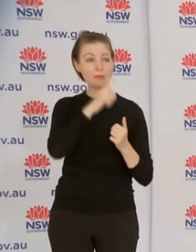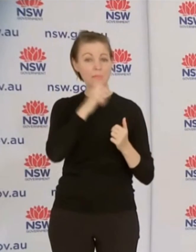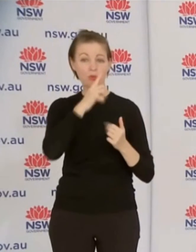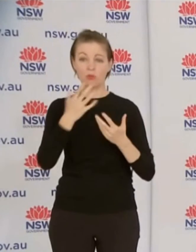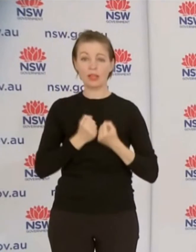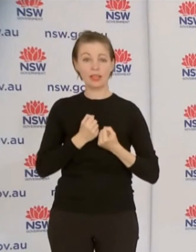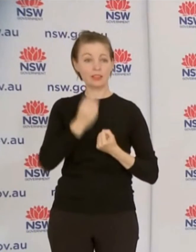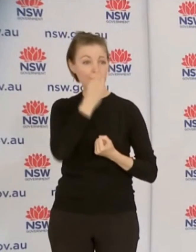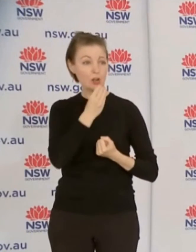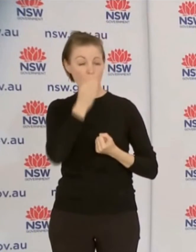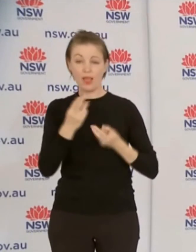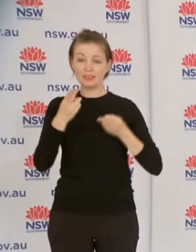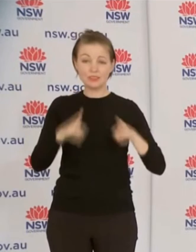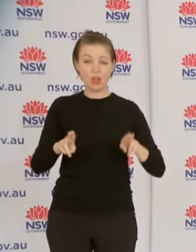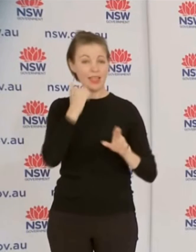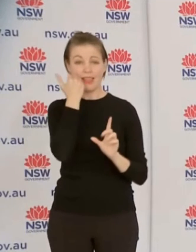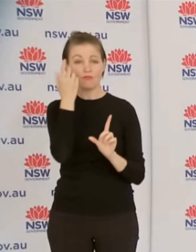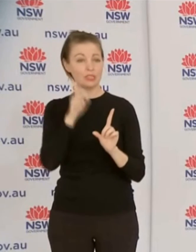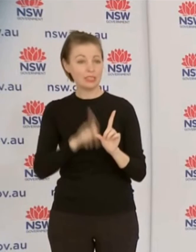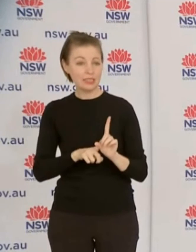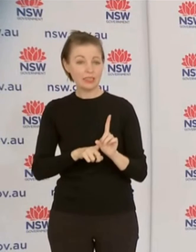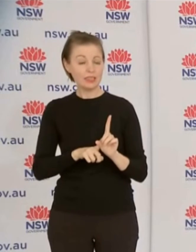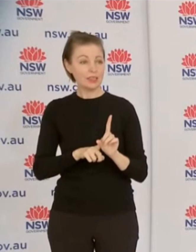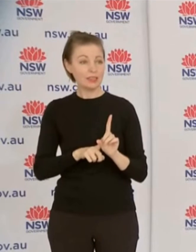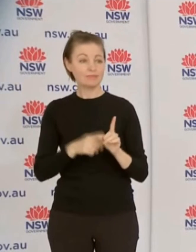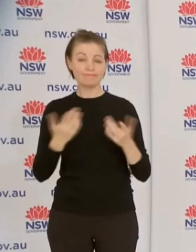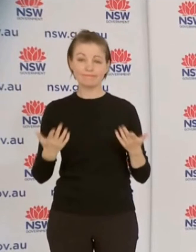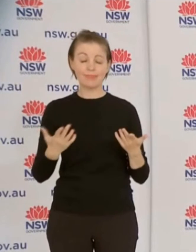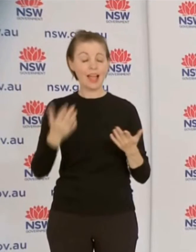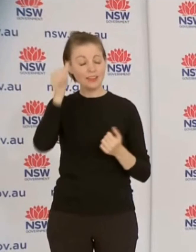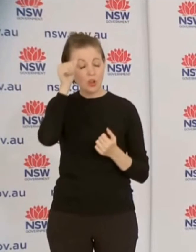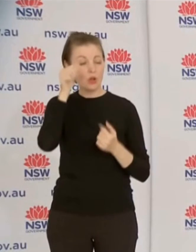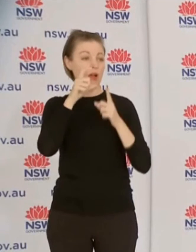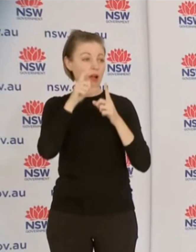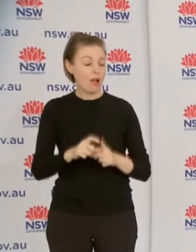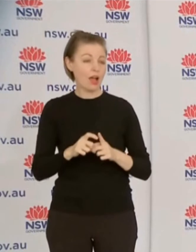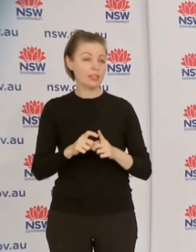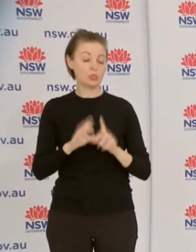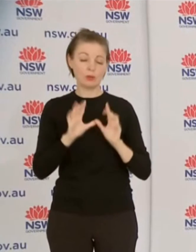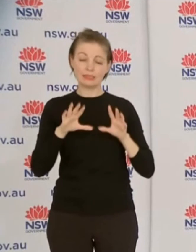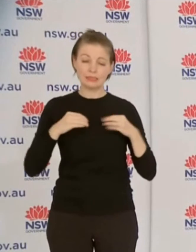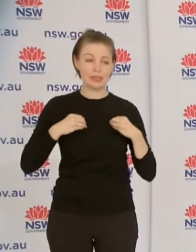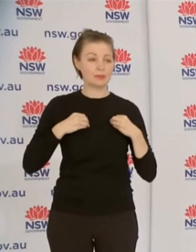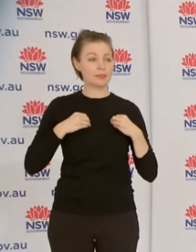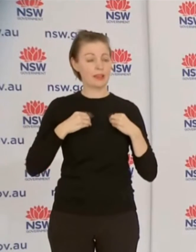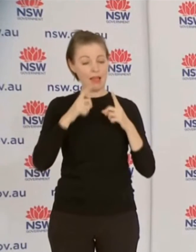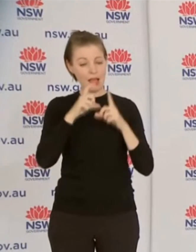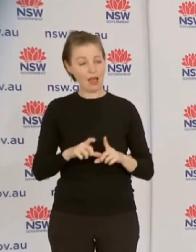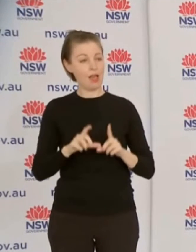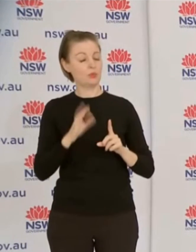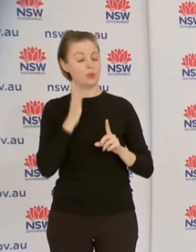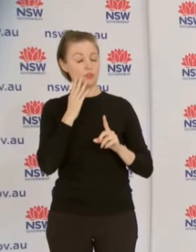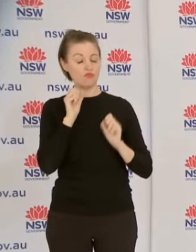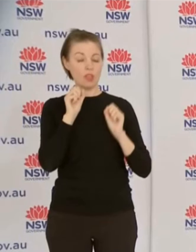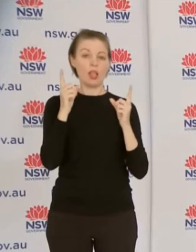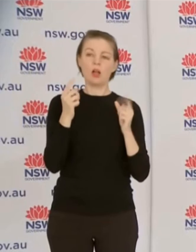nation who die of the flu every year. Now, I know this is a very difficult conversation to have, but this is what will get us through. This is the light at the